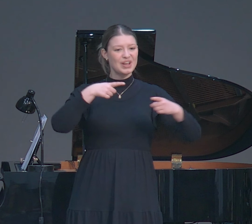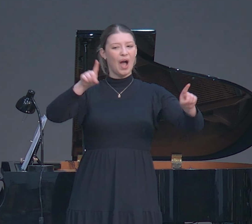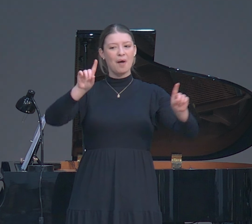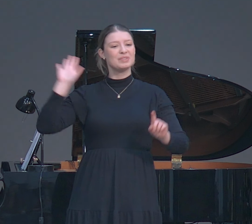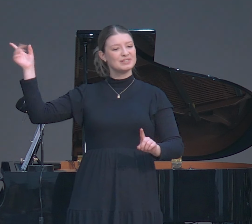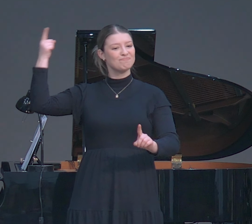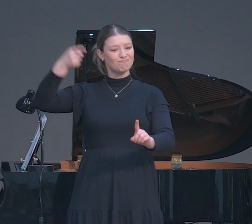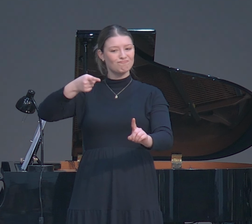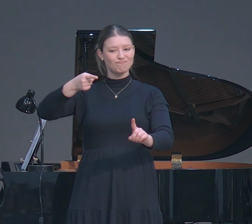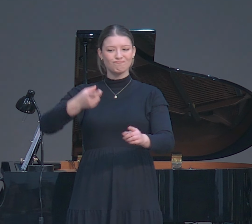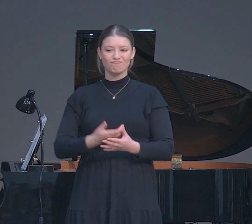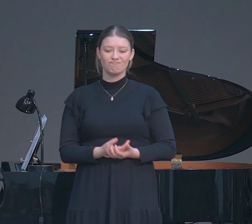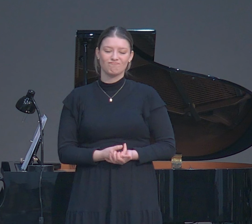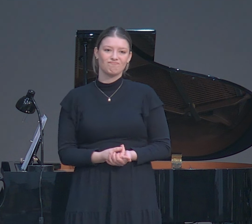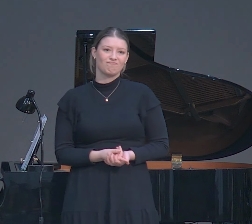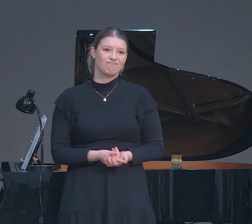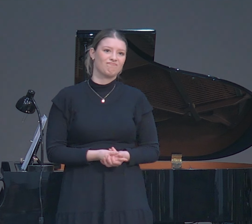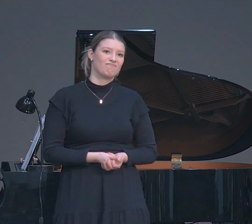the mission.